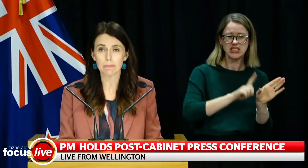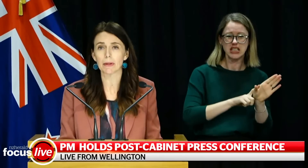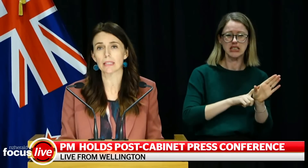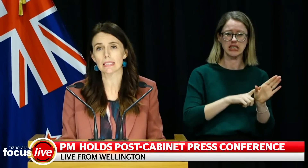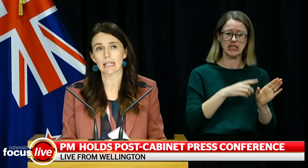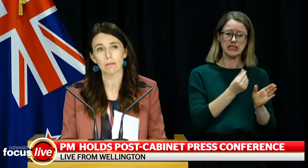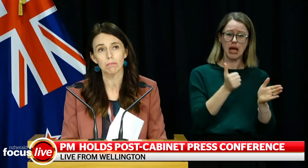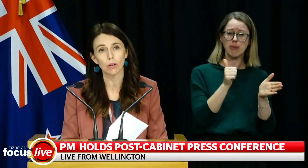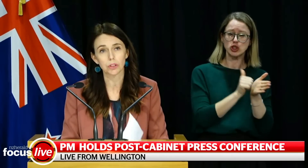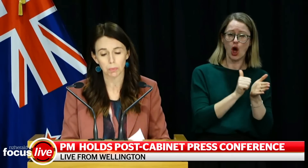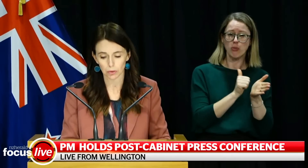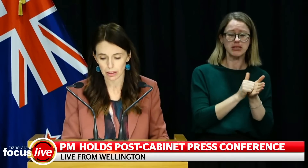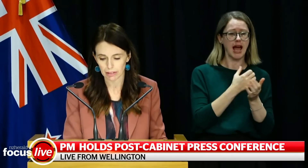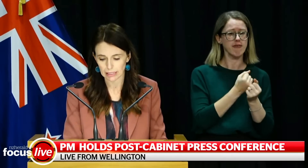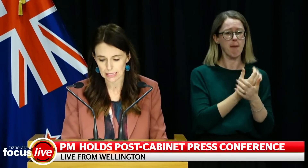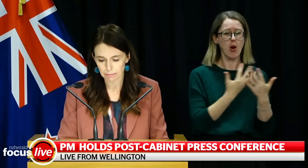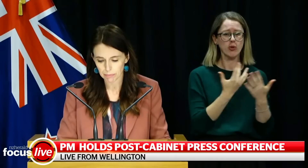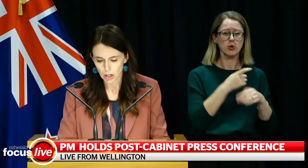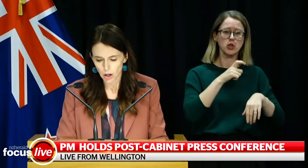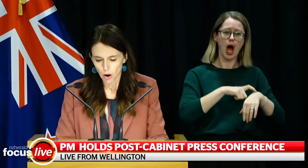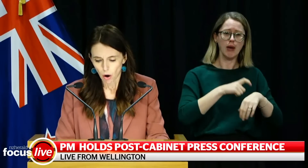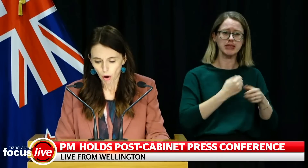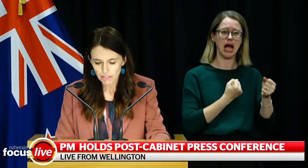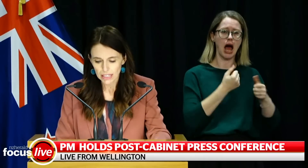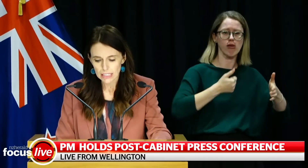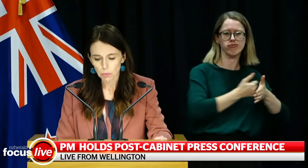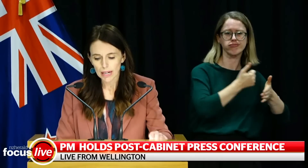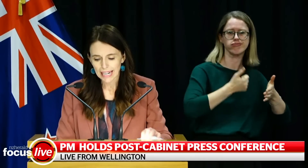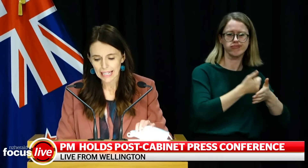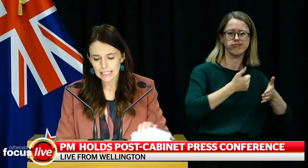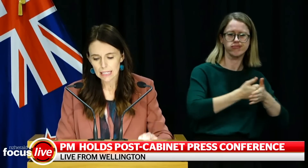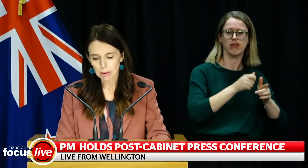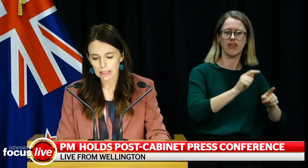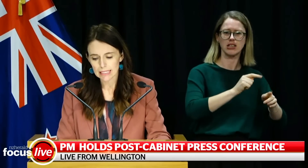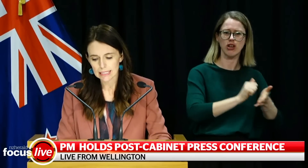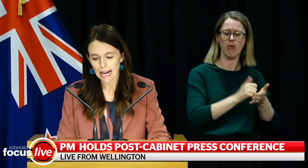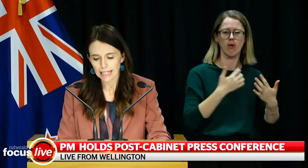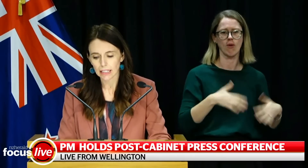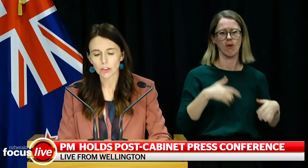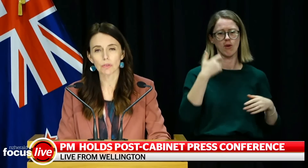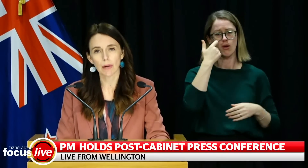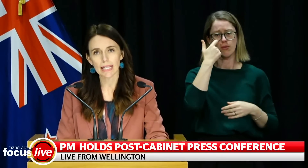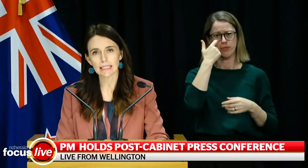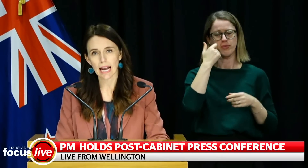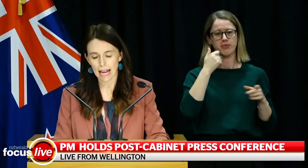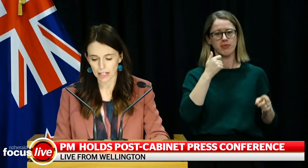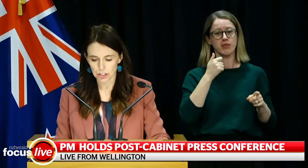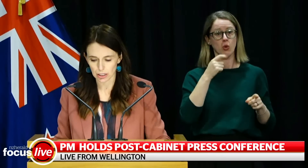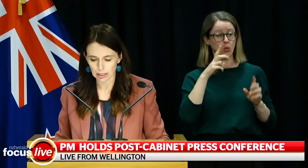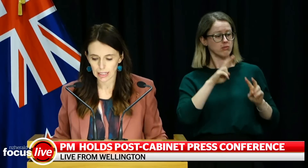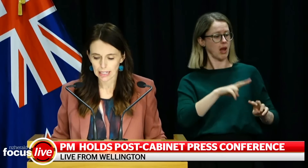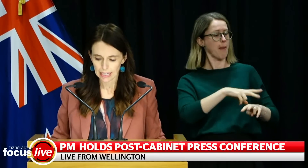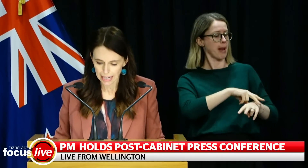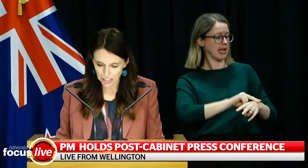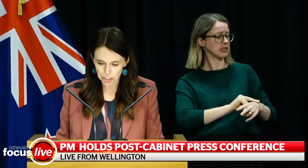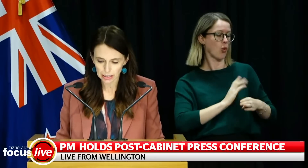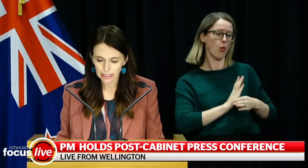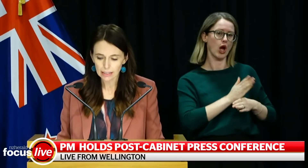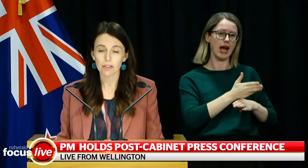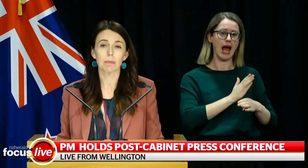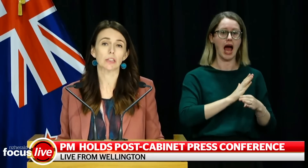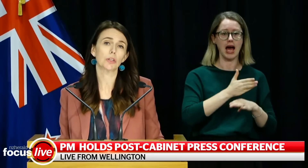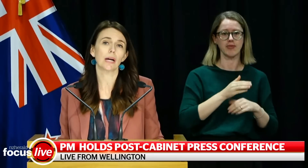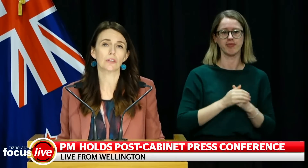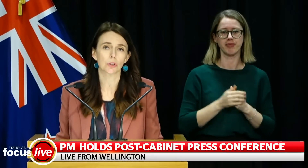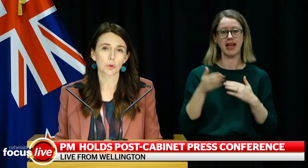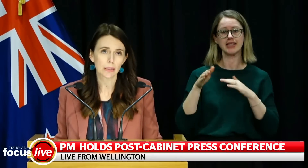owners experiencing multiple events. Of these, we can see police taking direct action. Nationally,